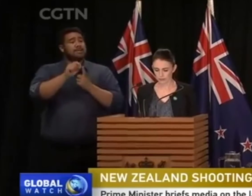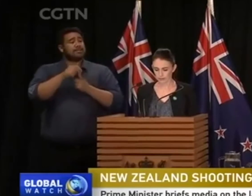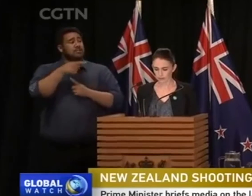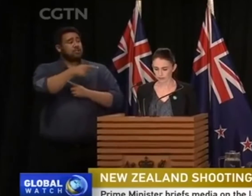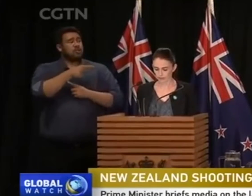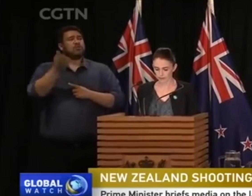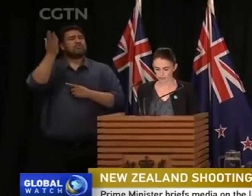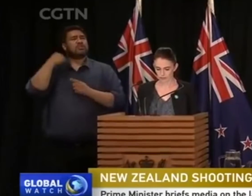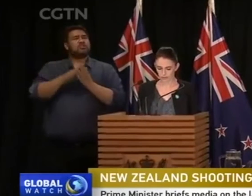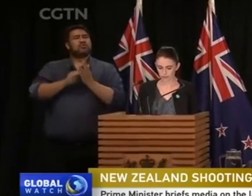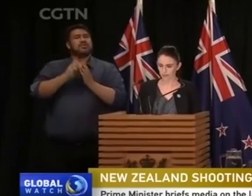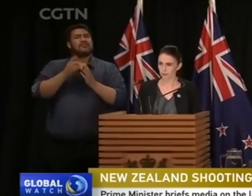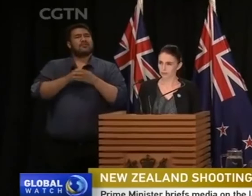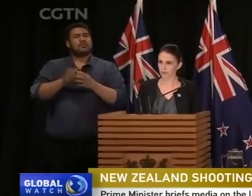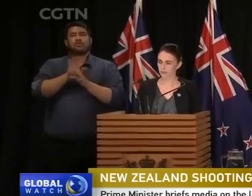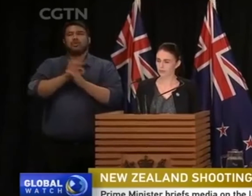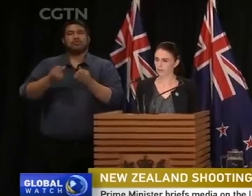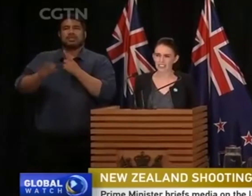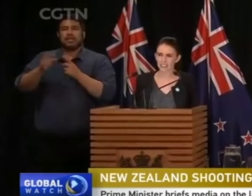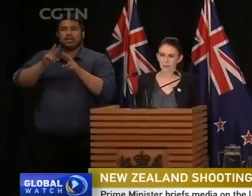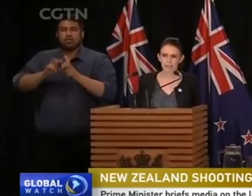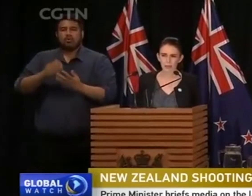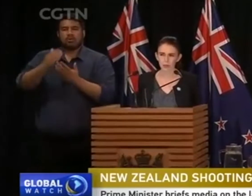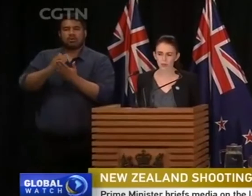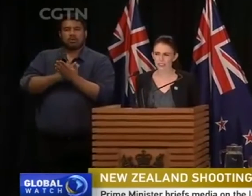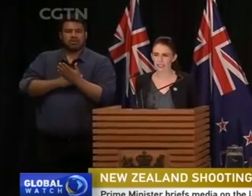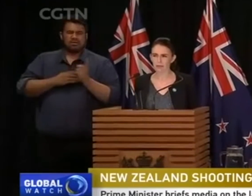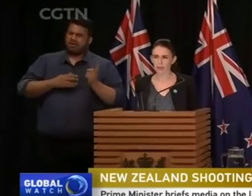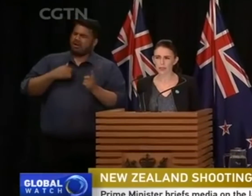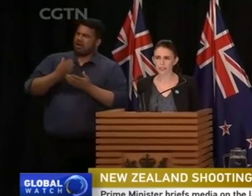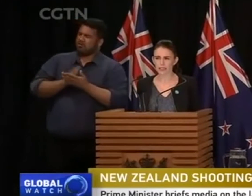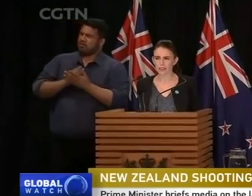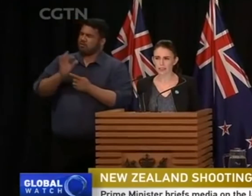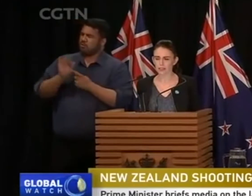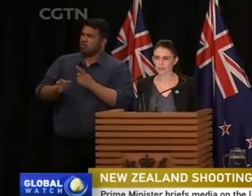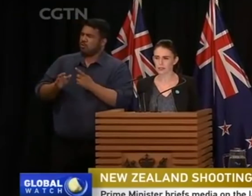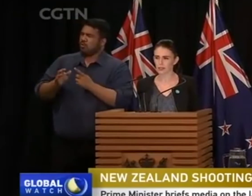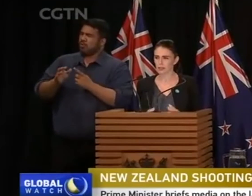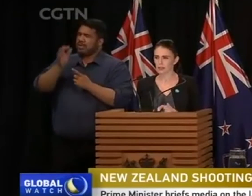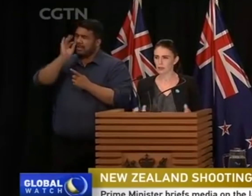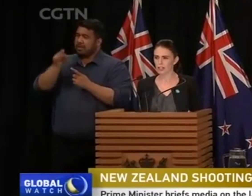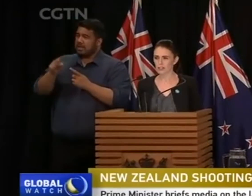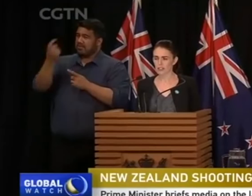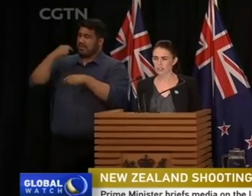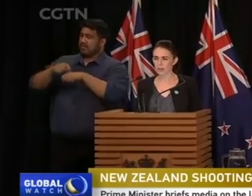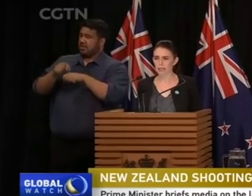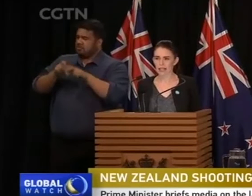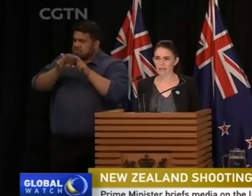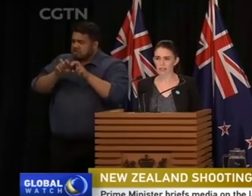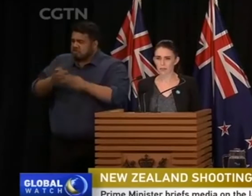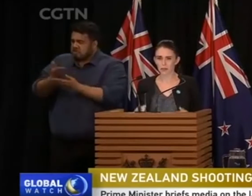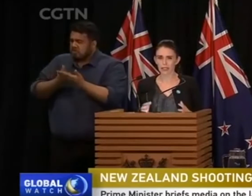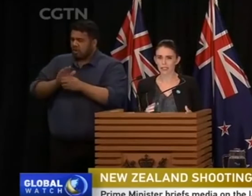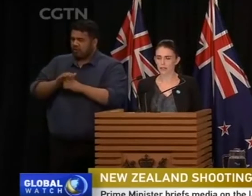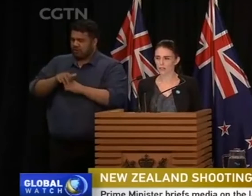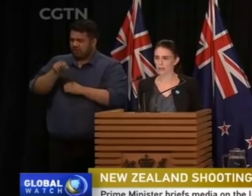didn't support the recommendation inquiry? The Select Committee, I don't think, to be clear, I'm not sure the Select Committee went down into the range of issues that have been